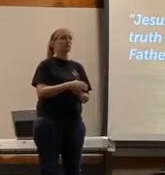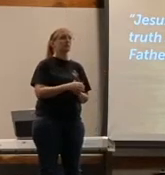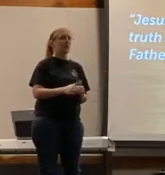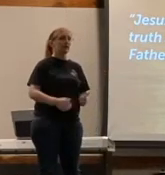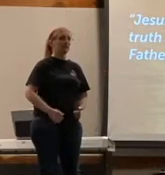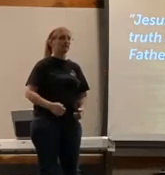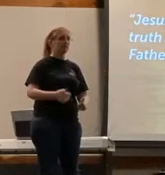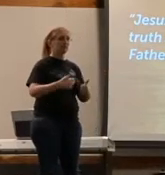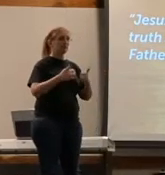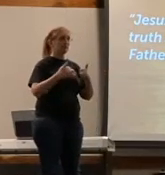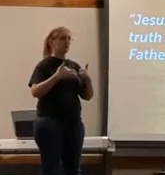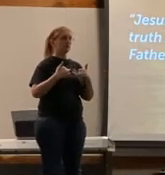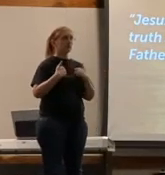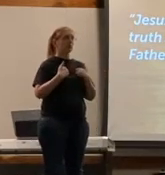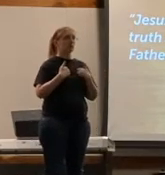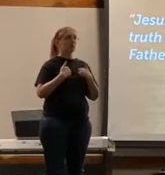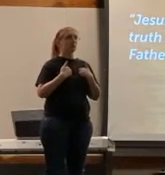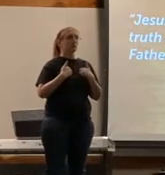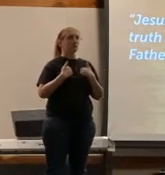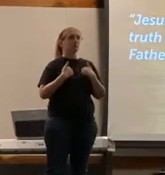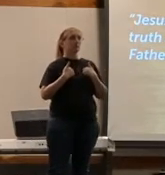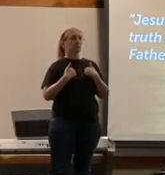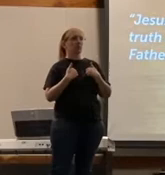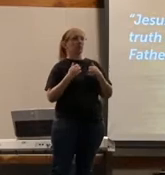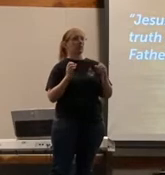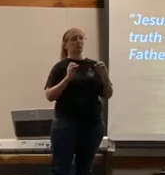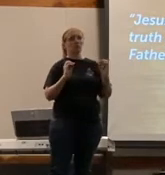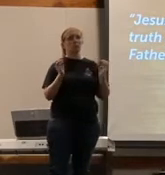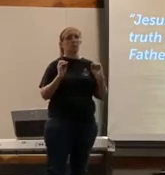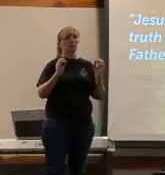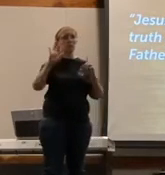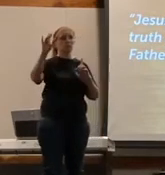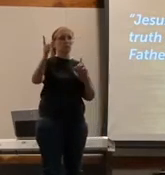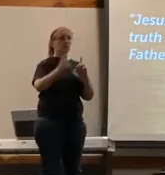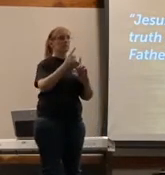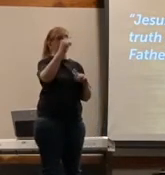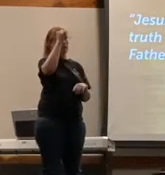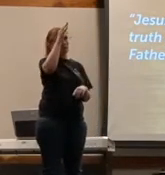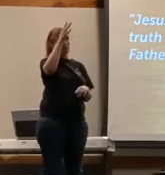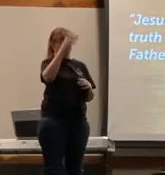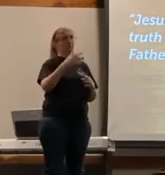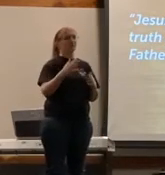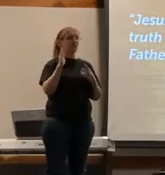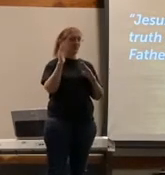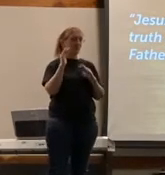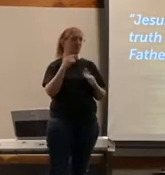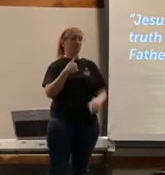and the life. No one comes to the Father except through me.